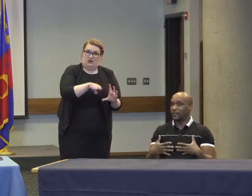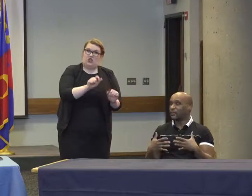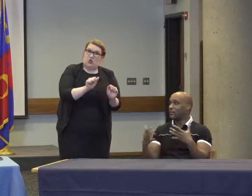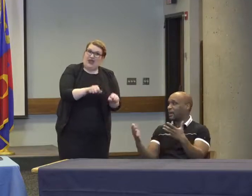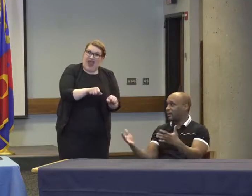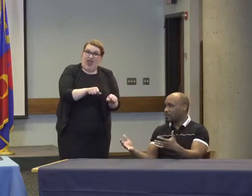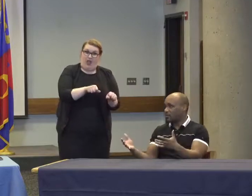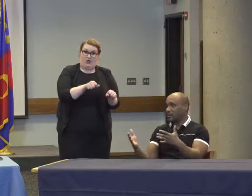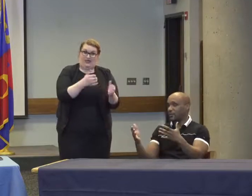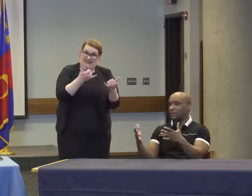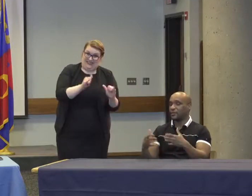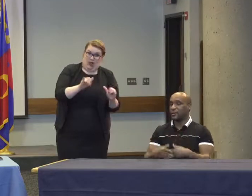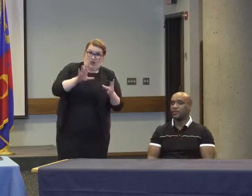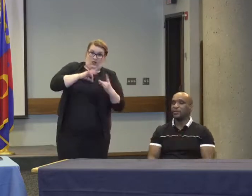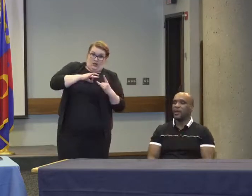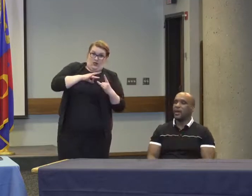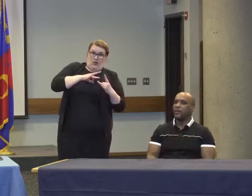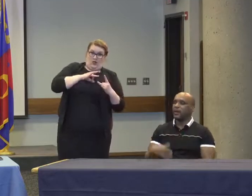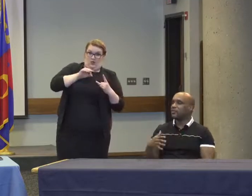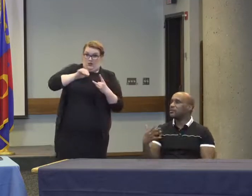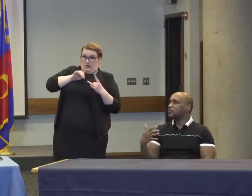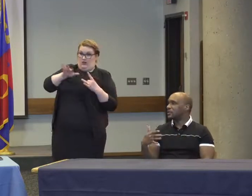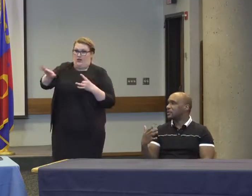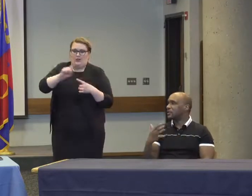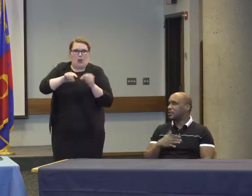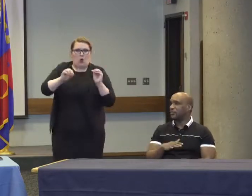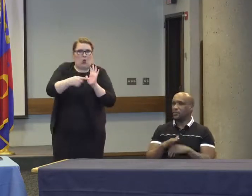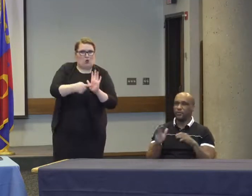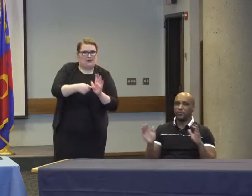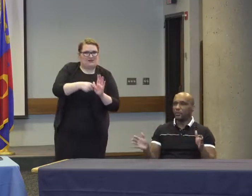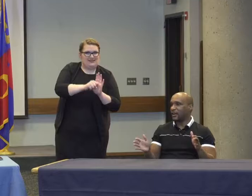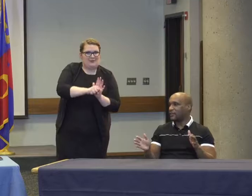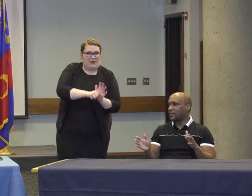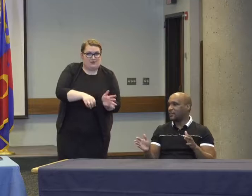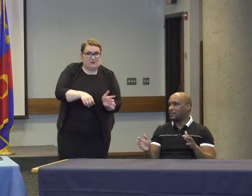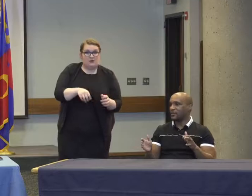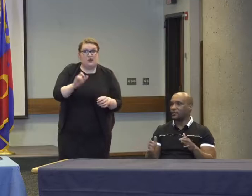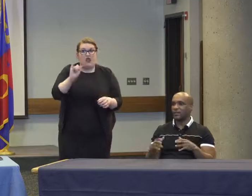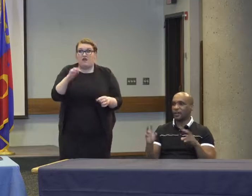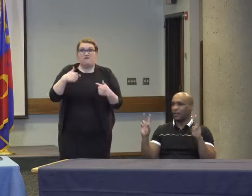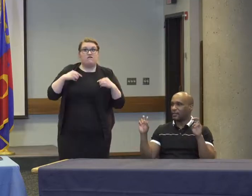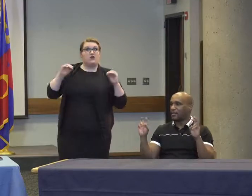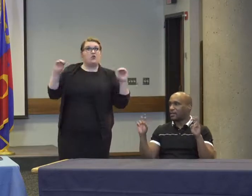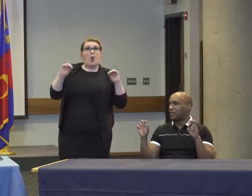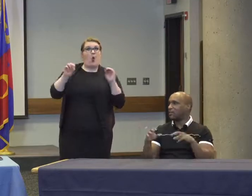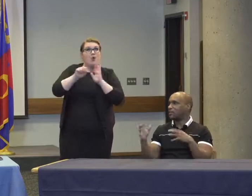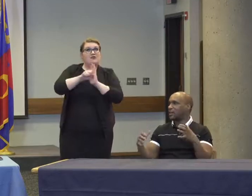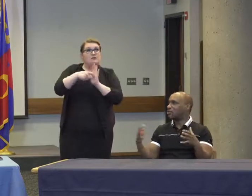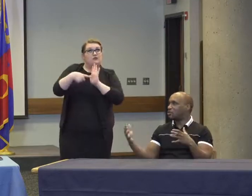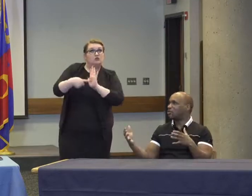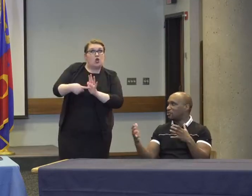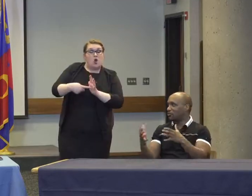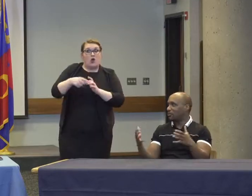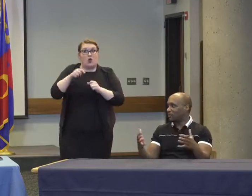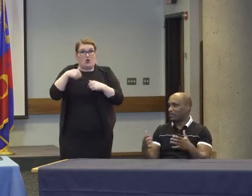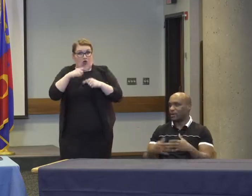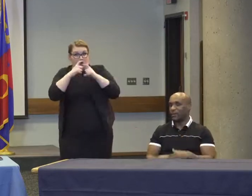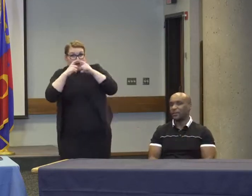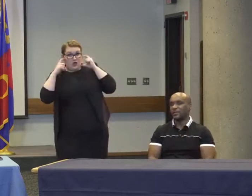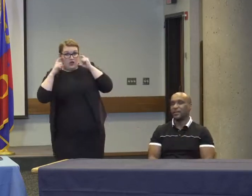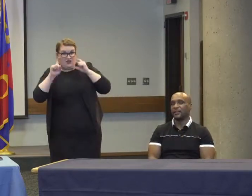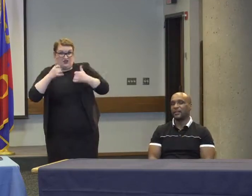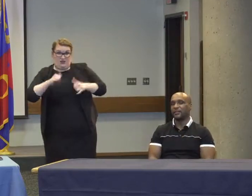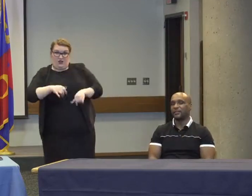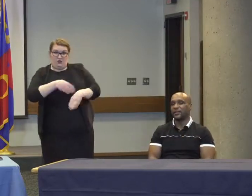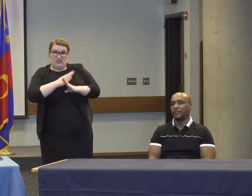can be asymptomatic and transmit to others. But is there utility if you don't have any symptoms, and can that protect you from